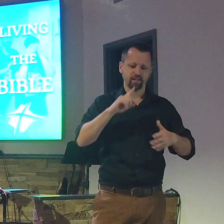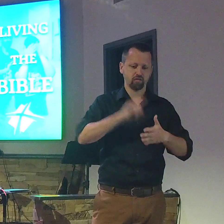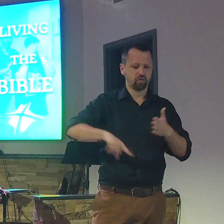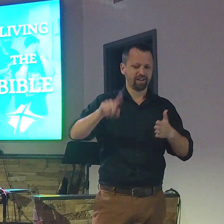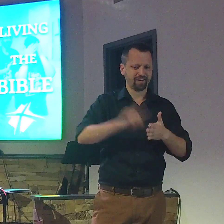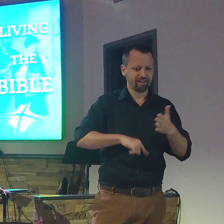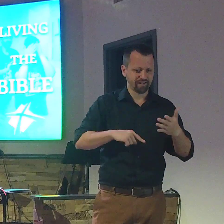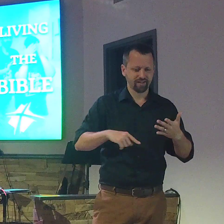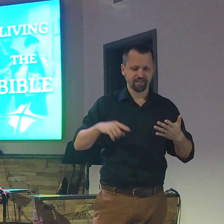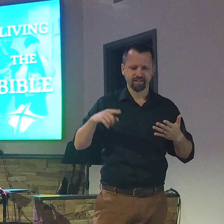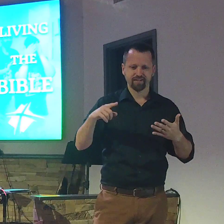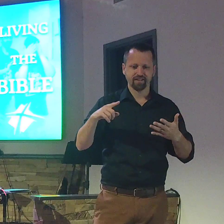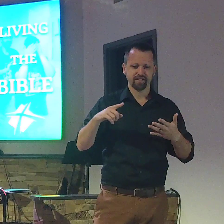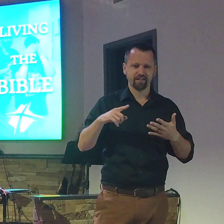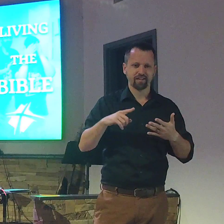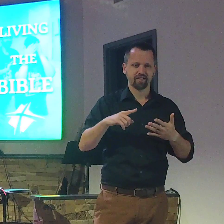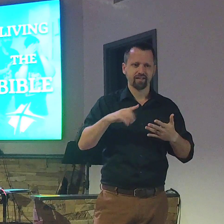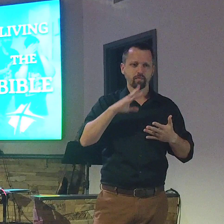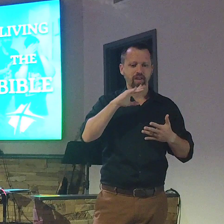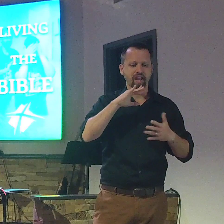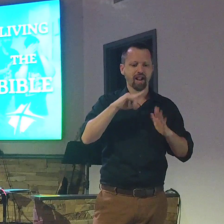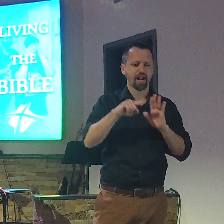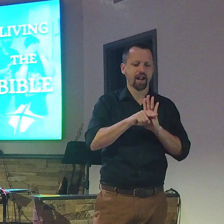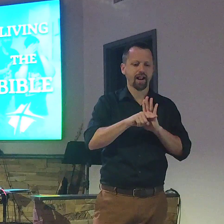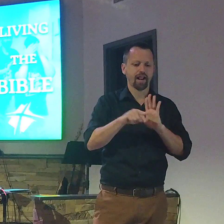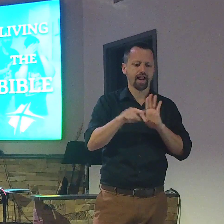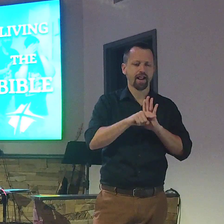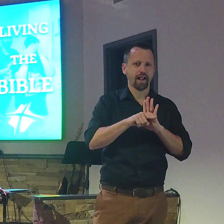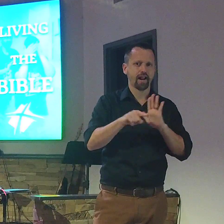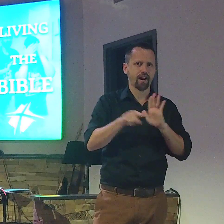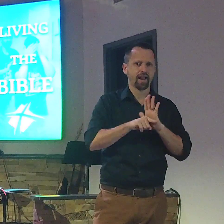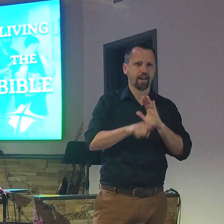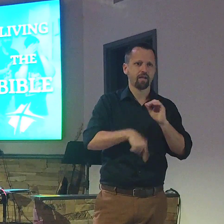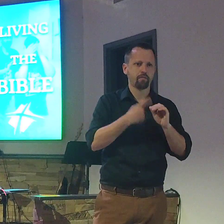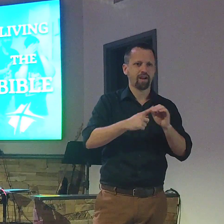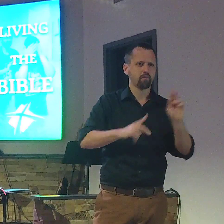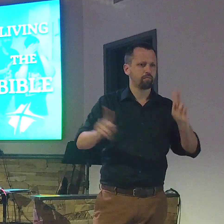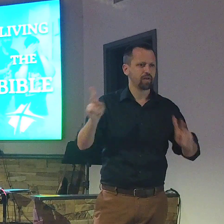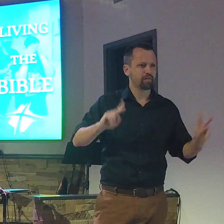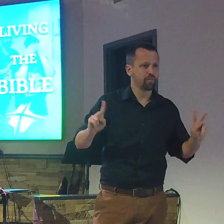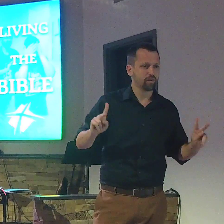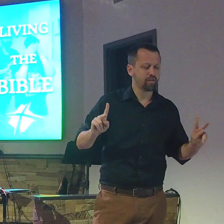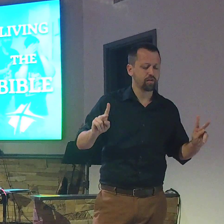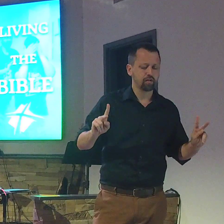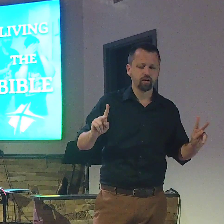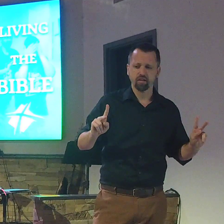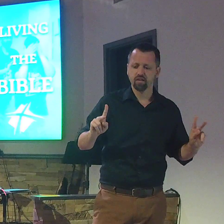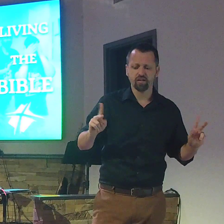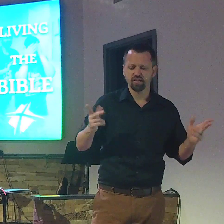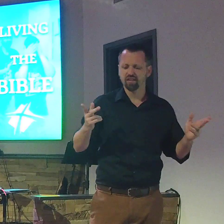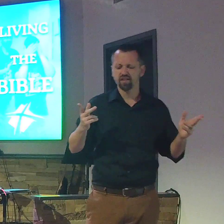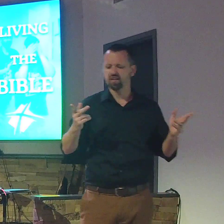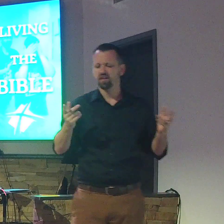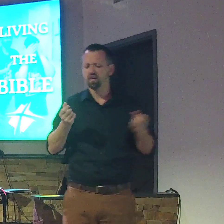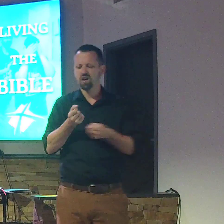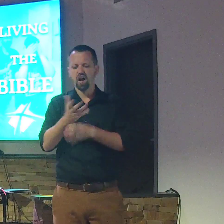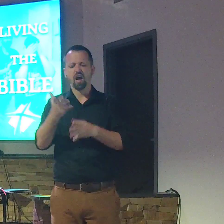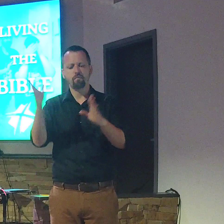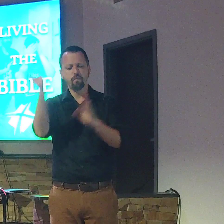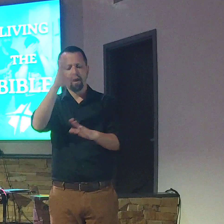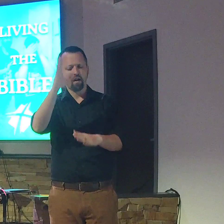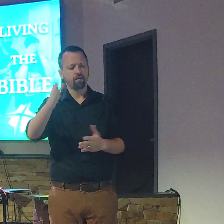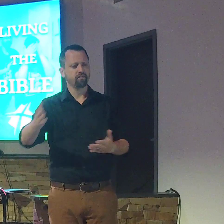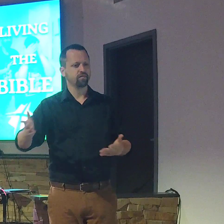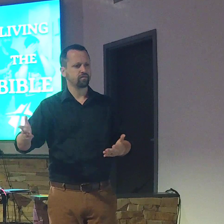criticizing, speaking negatively about others, sowing discord. And by the